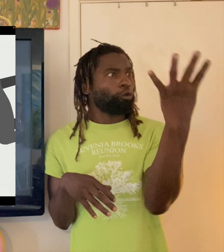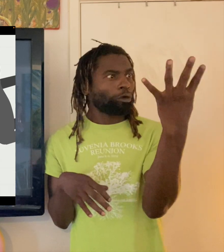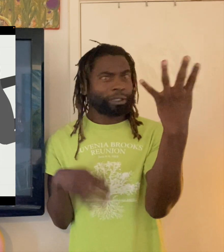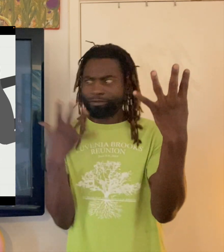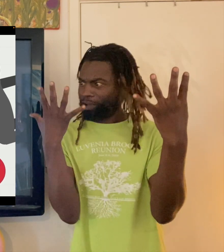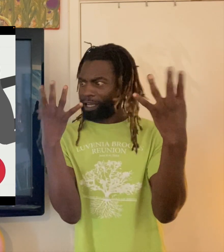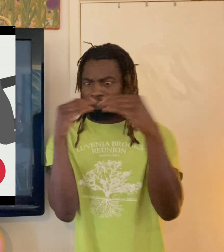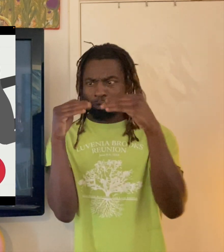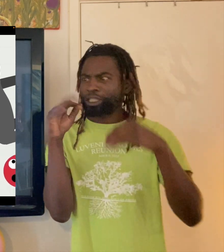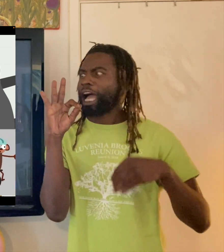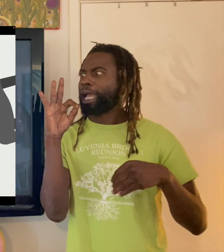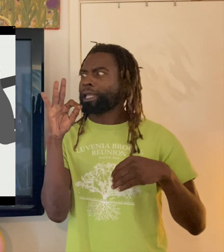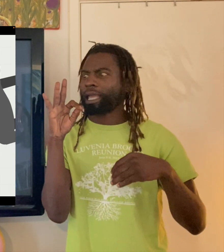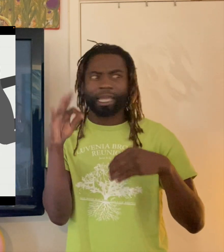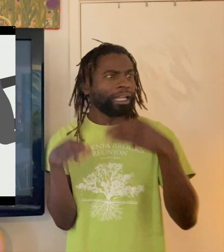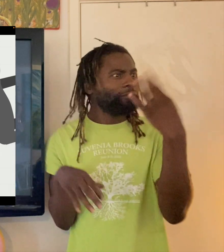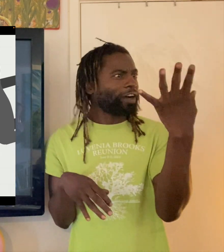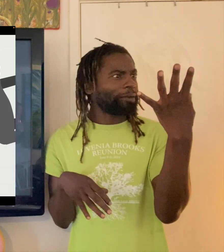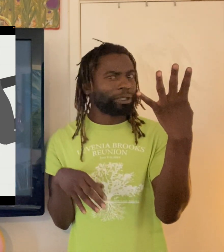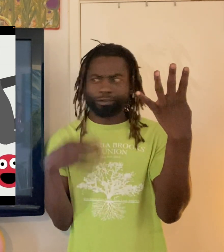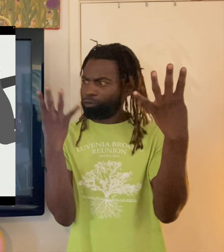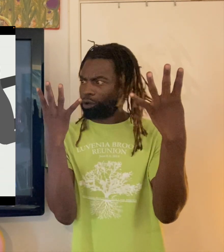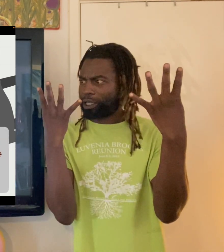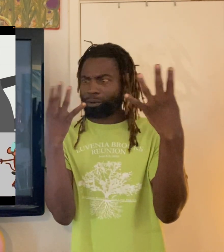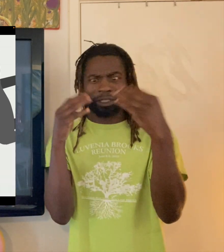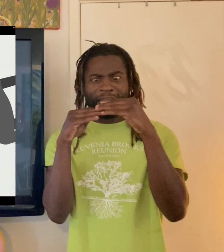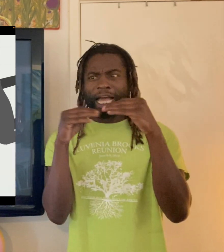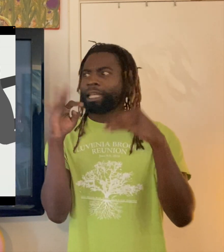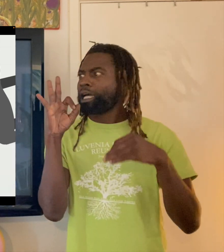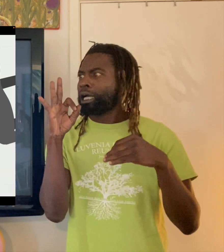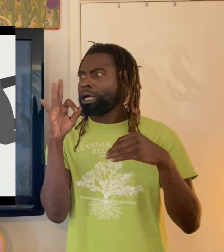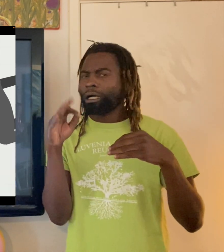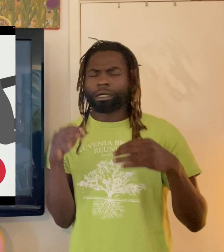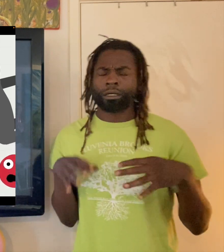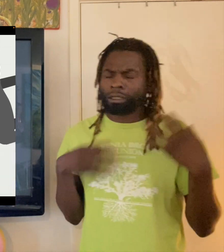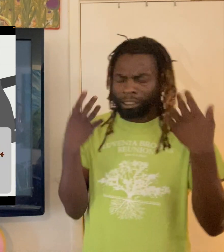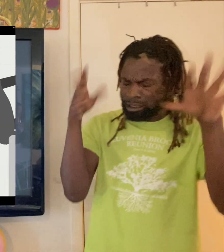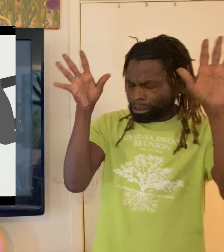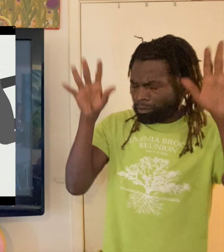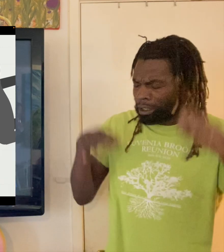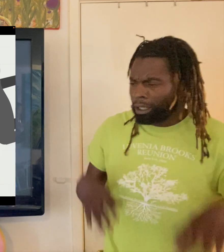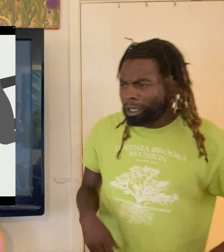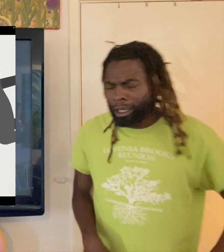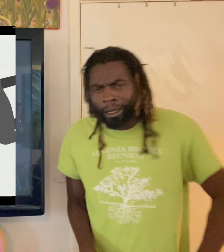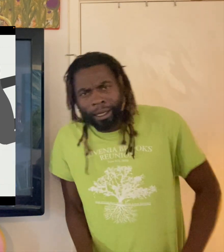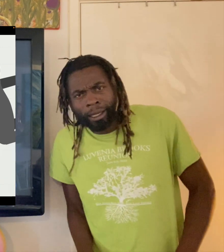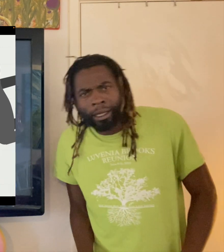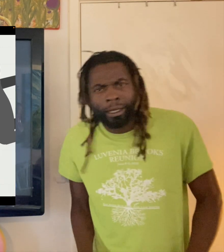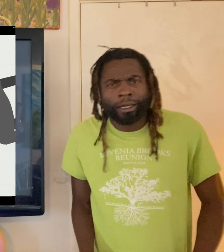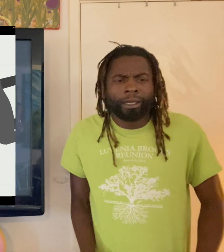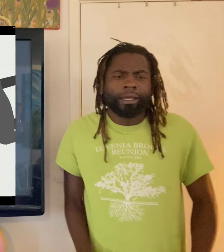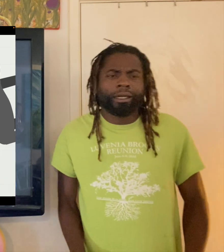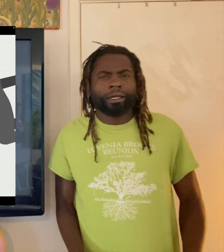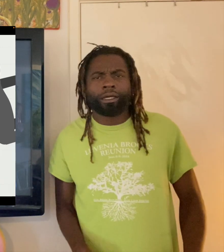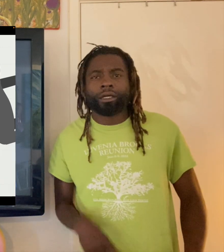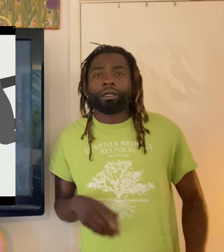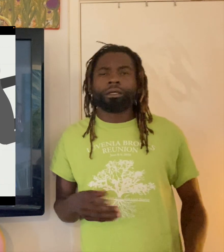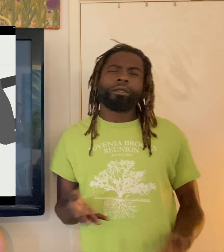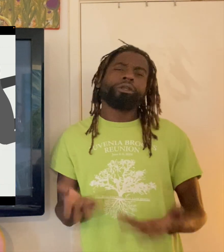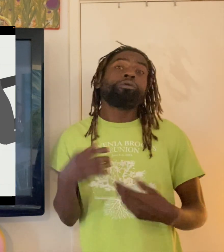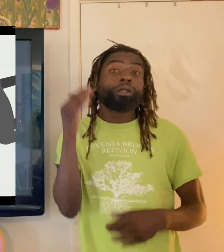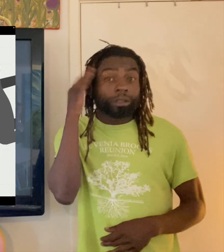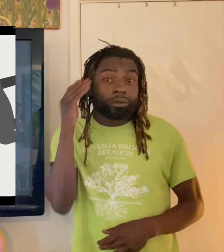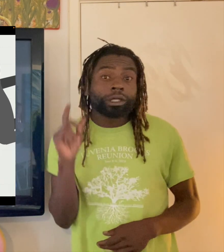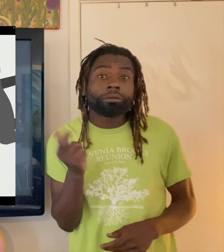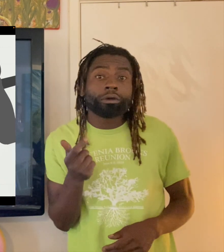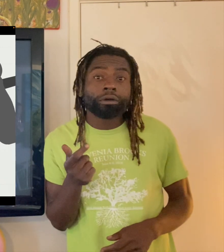4 equals 9. Happy sloth. 4 plus 5 equals 9. And 5 plus 4 equals 9. Okay, that's enough. Hey, want to know something?